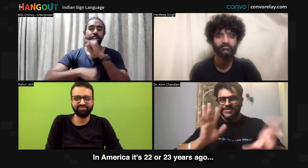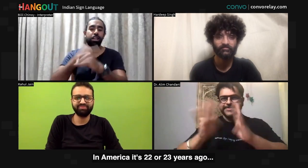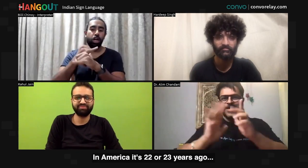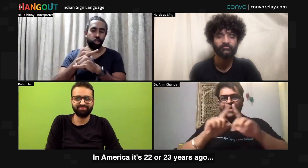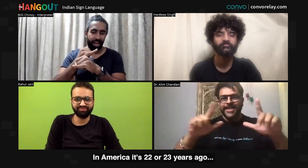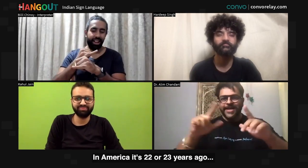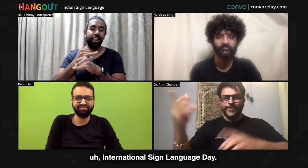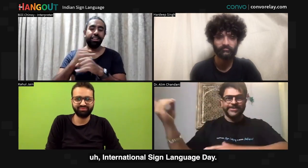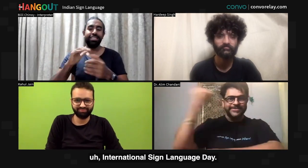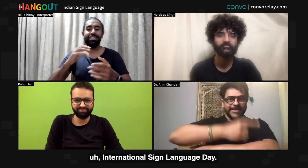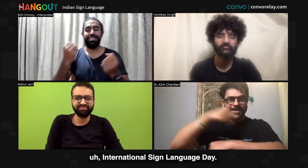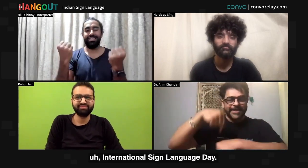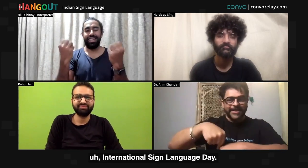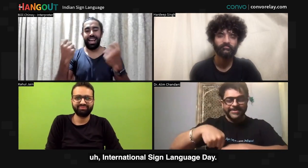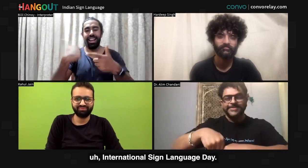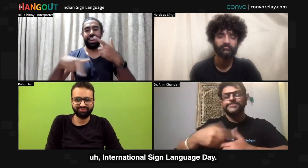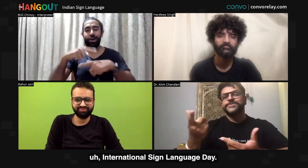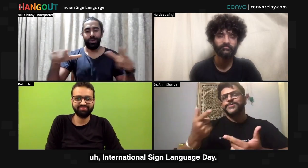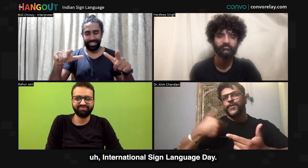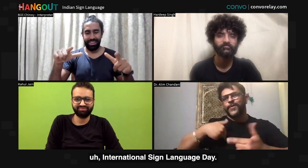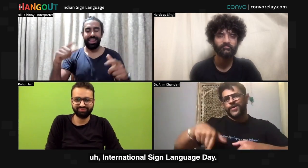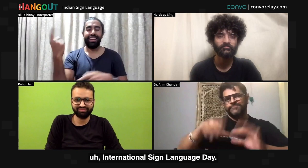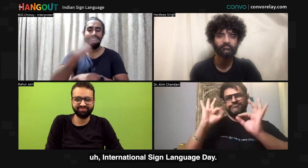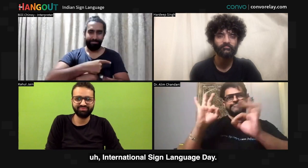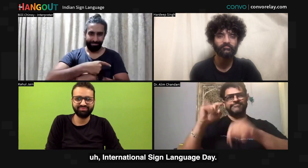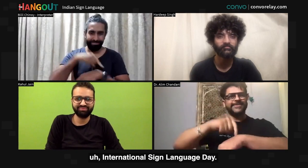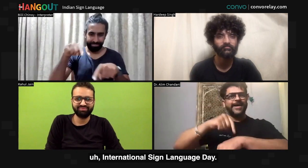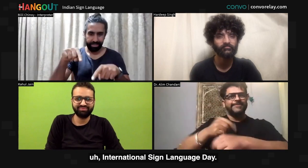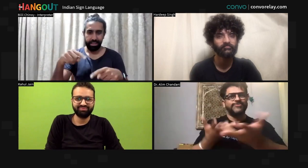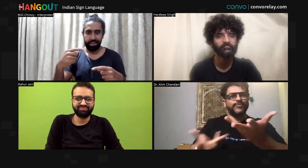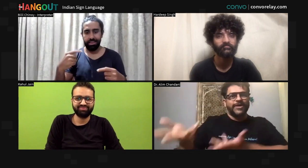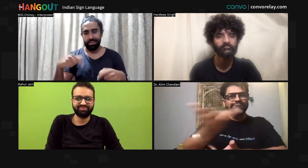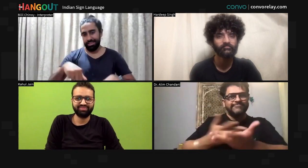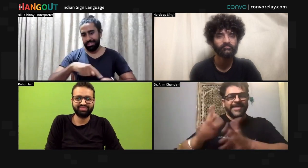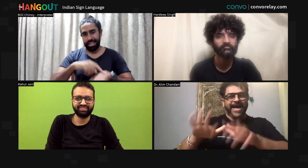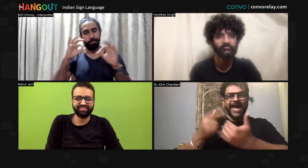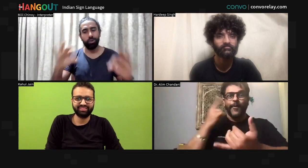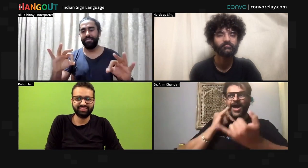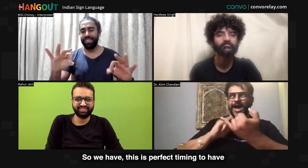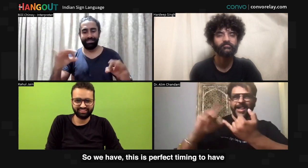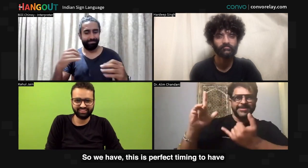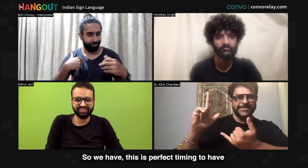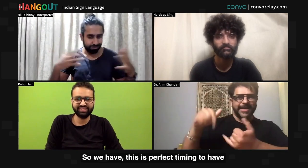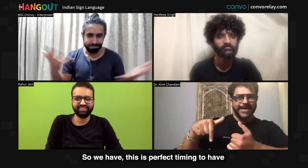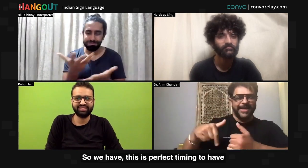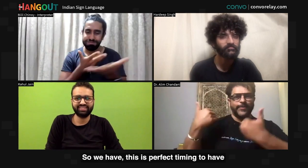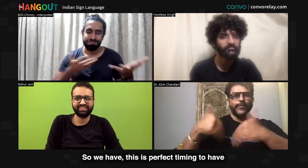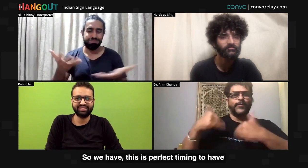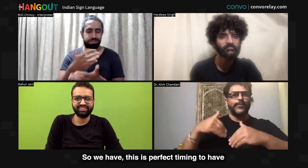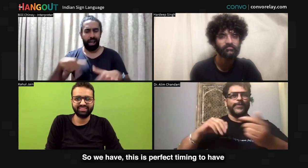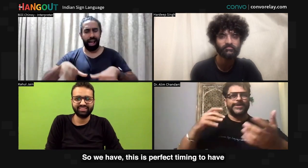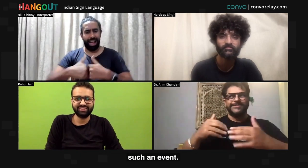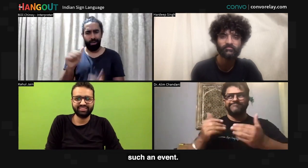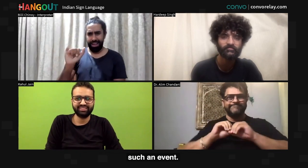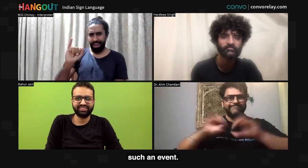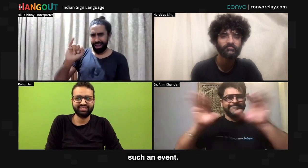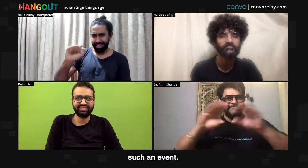23 years, but International Sign Language Day. So we have, this is perfect timing to have such an